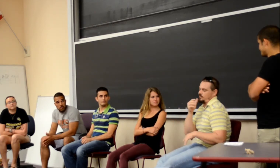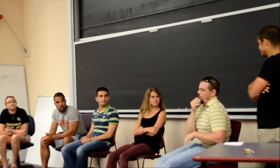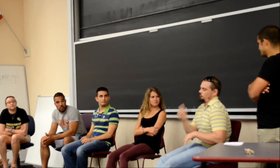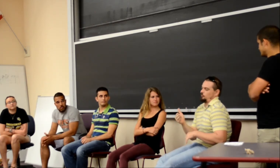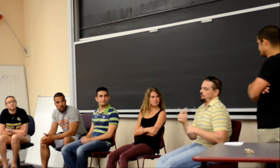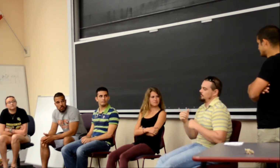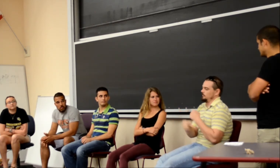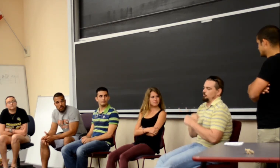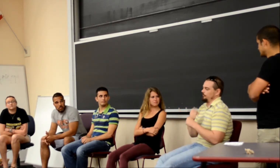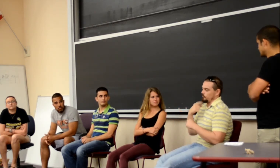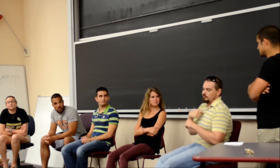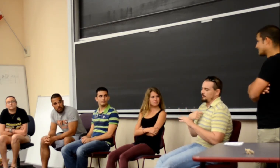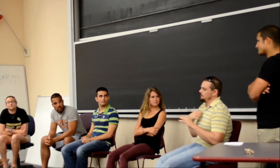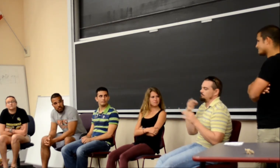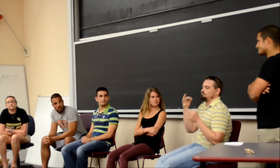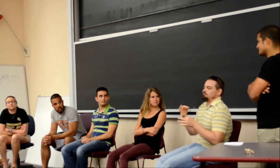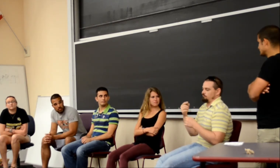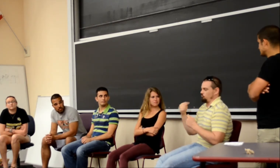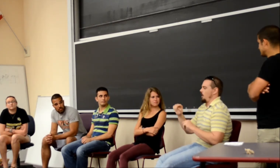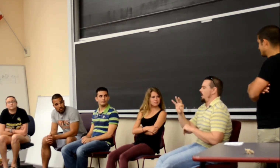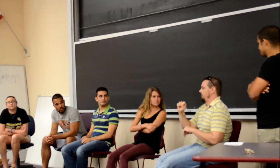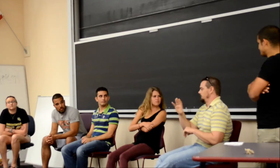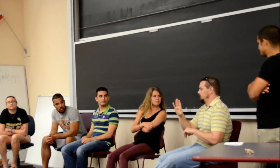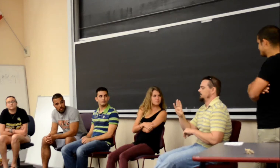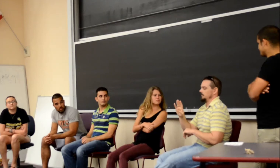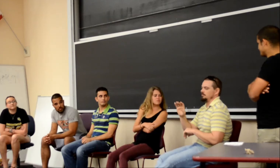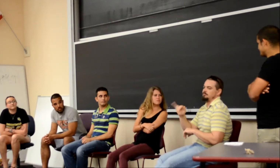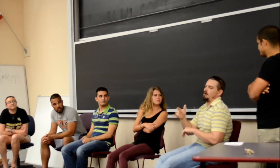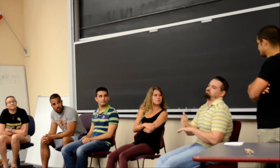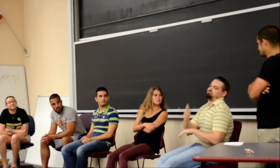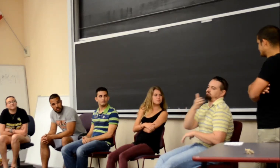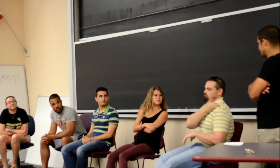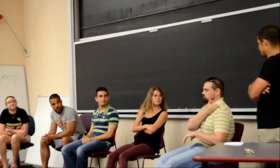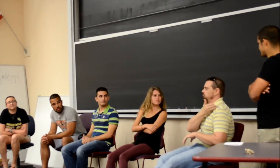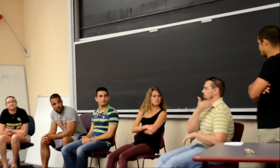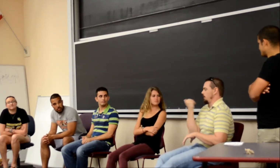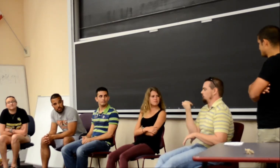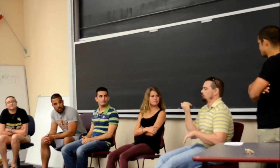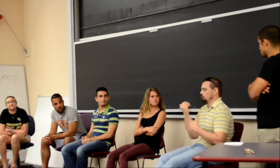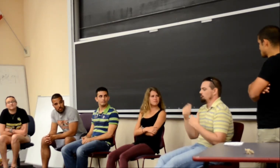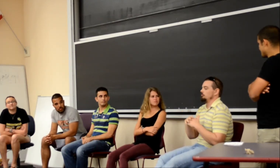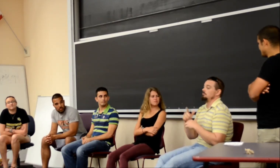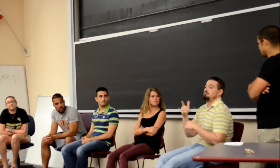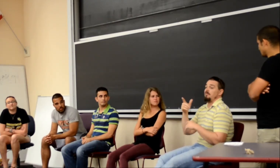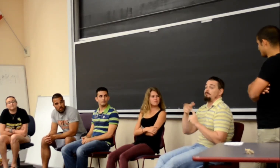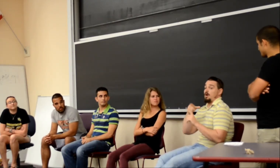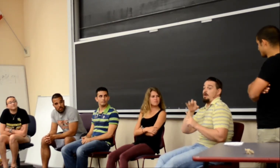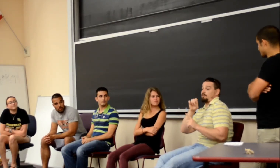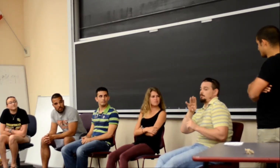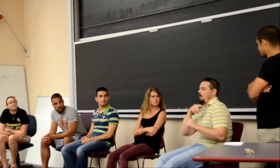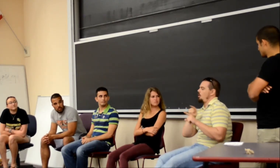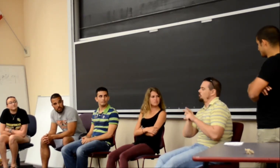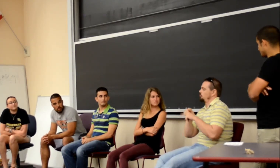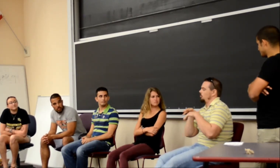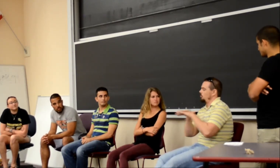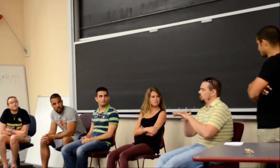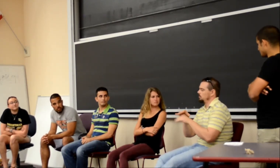awful. It was not good. It was not a good year for me. So then I went to FSDB, and it was much, much better.